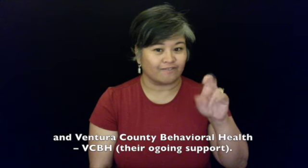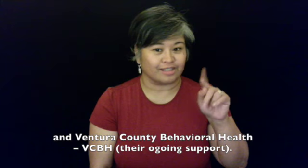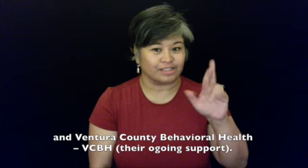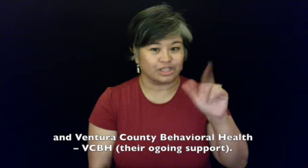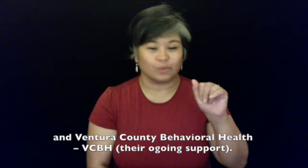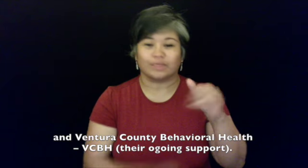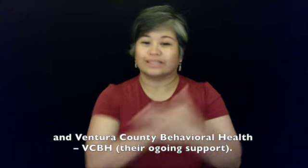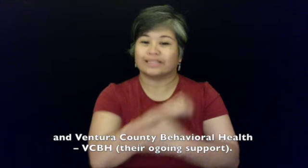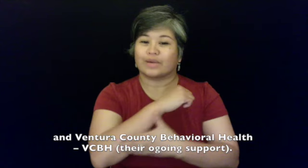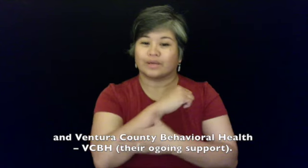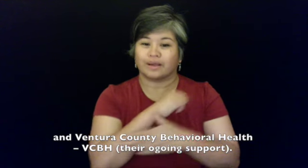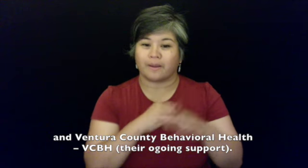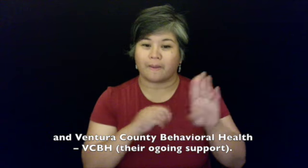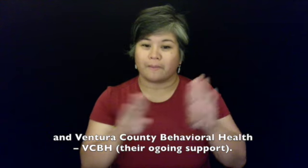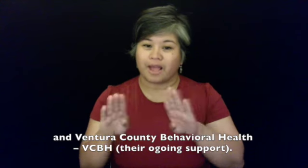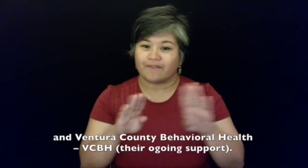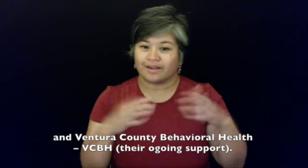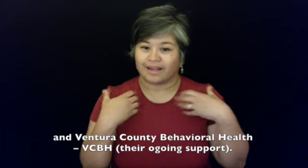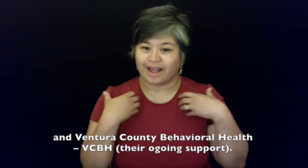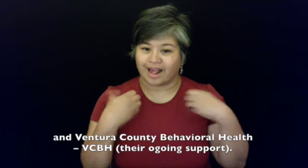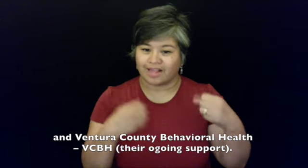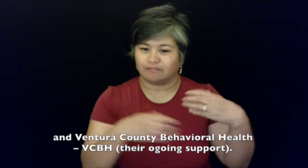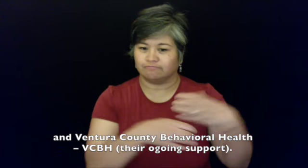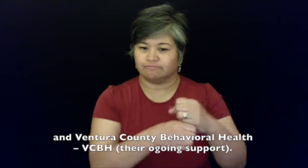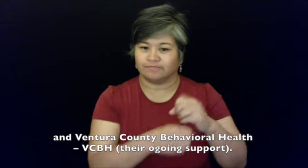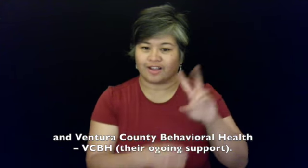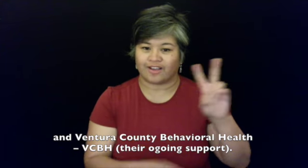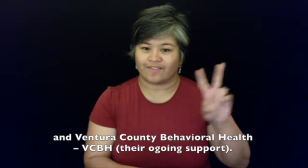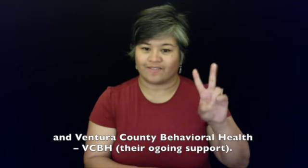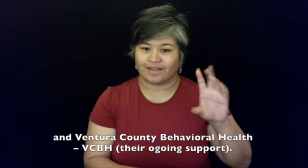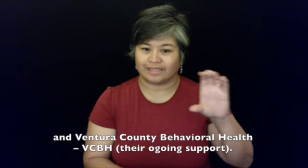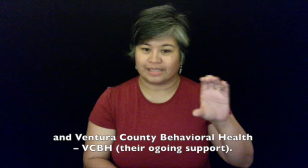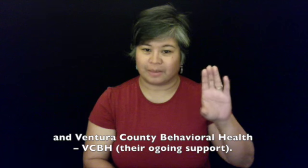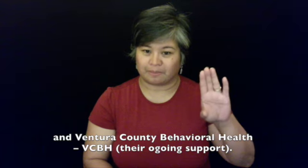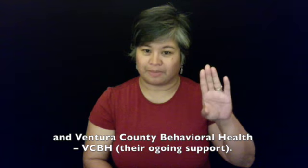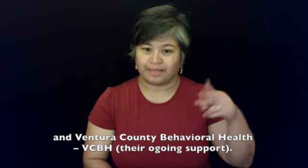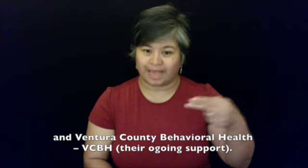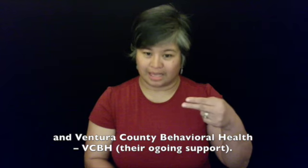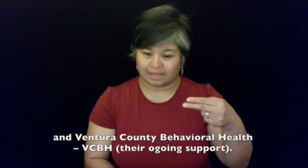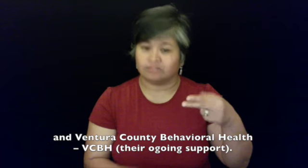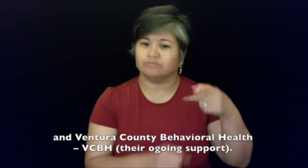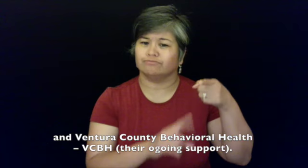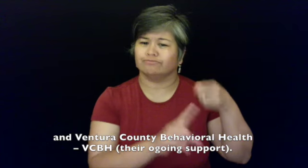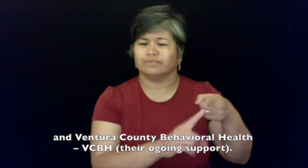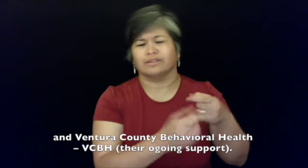and Ventura County Behavioral Health, VCBH, for their ongoing support.